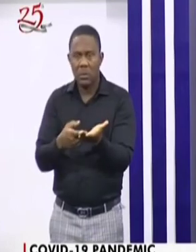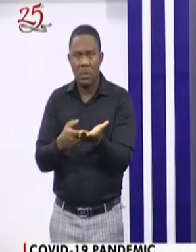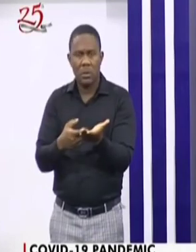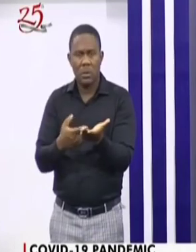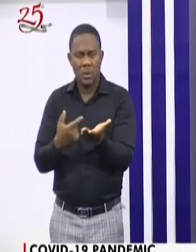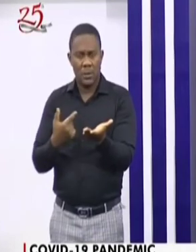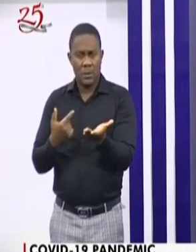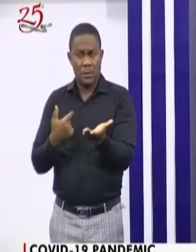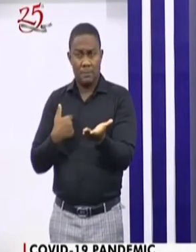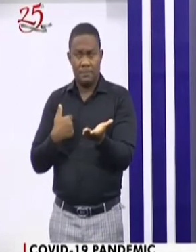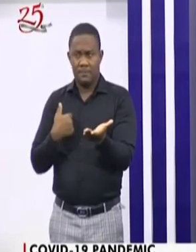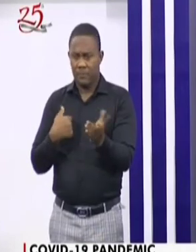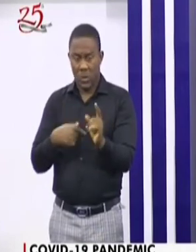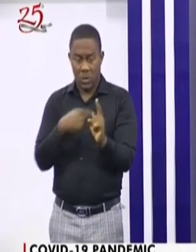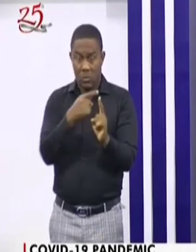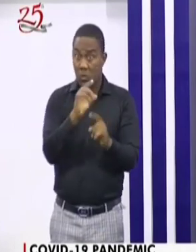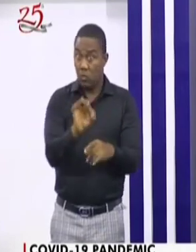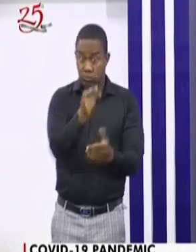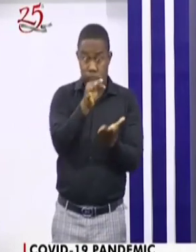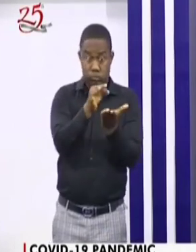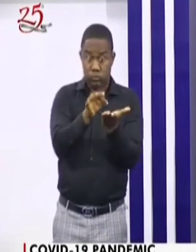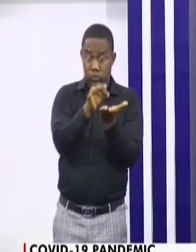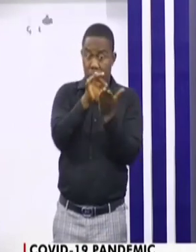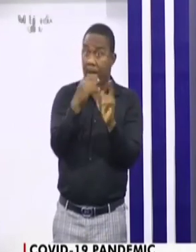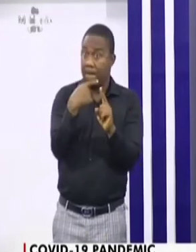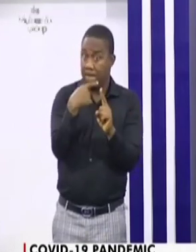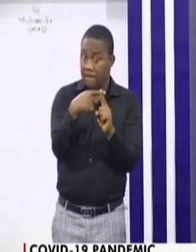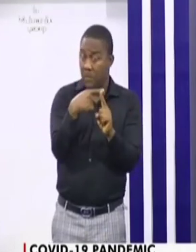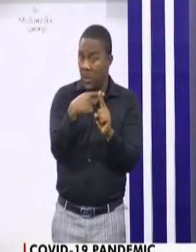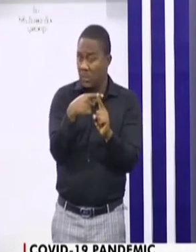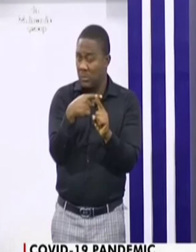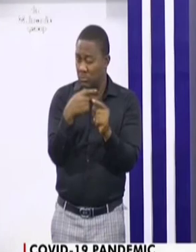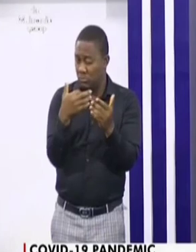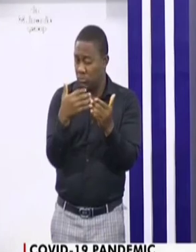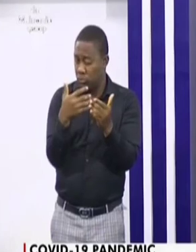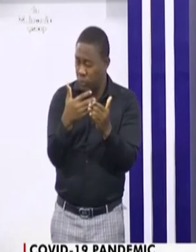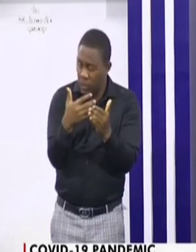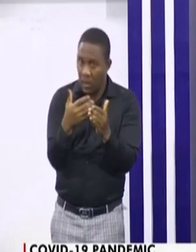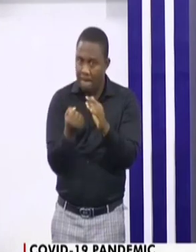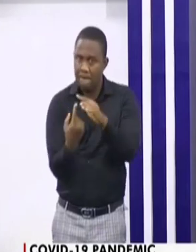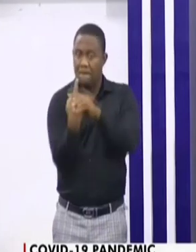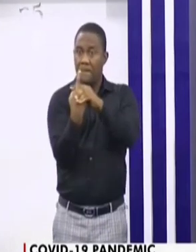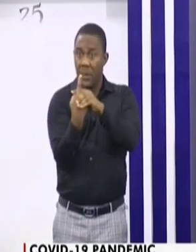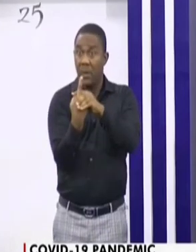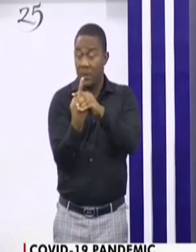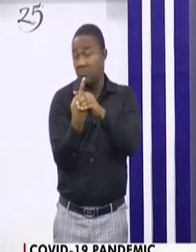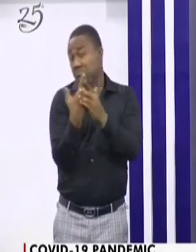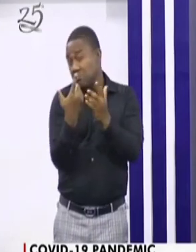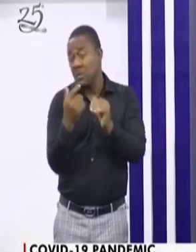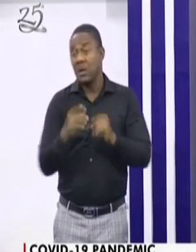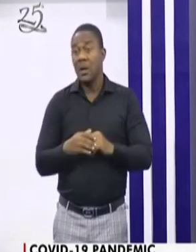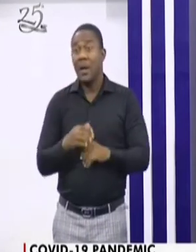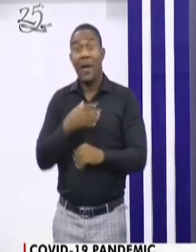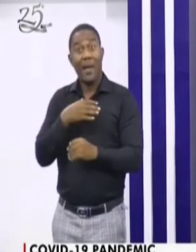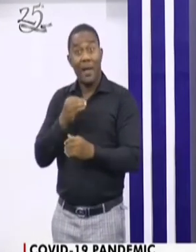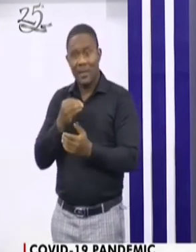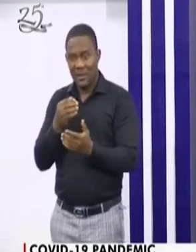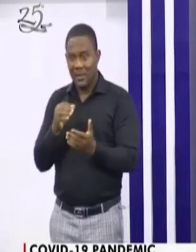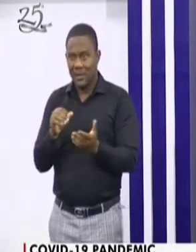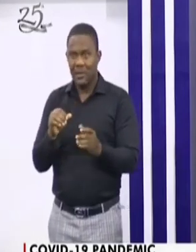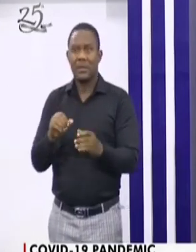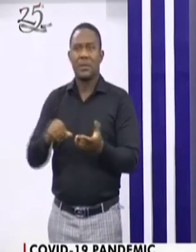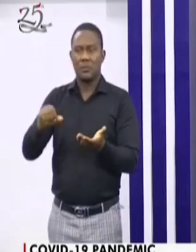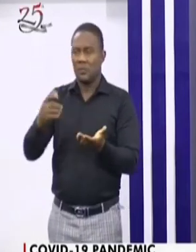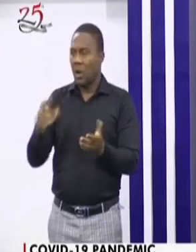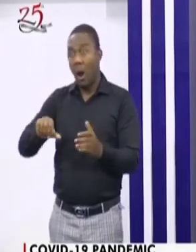took one positive sample, which was at the limit of the detection of our system, and diluted it with